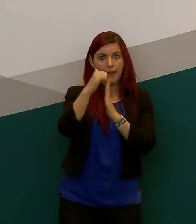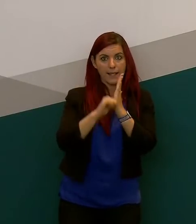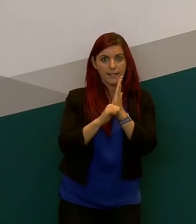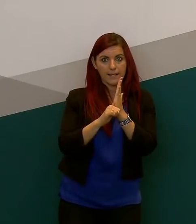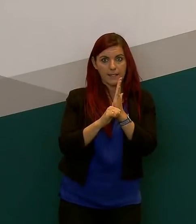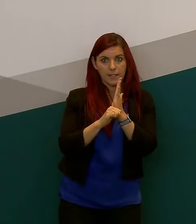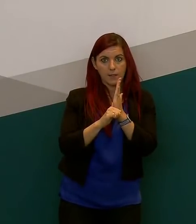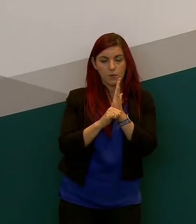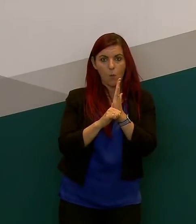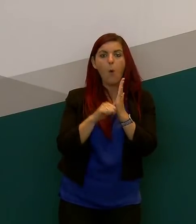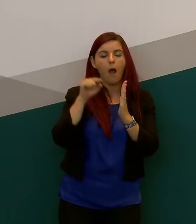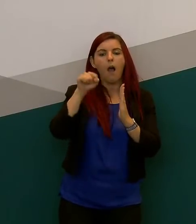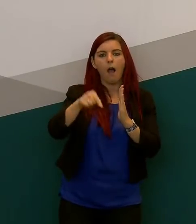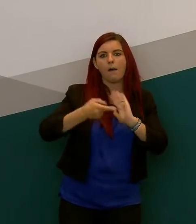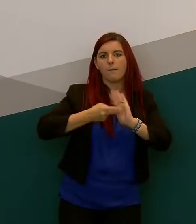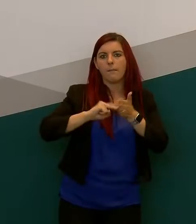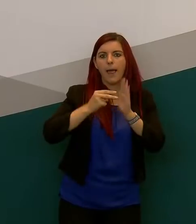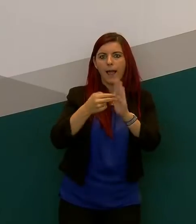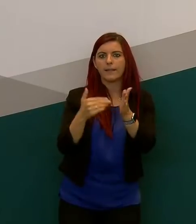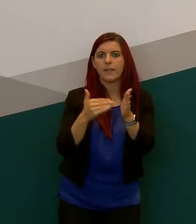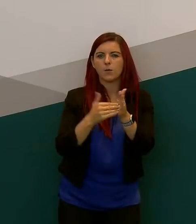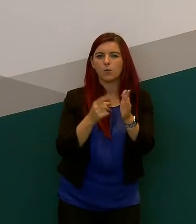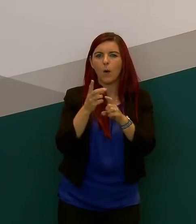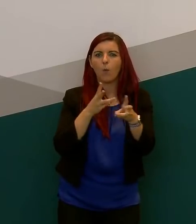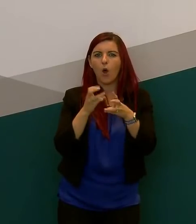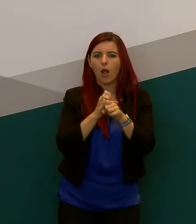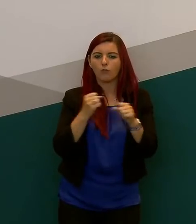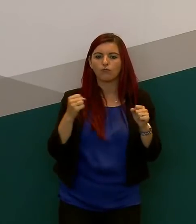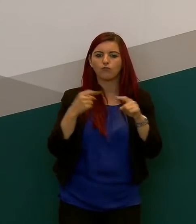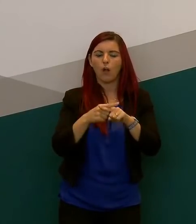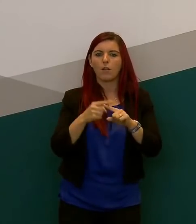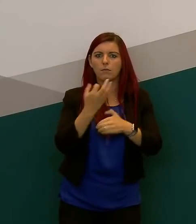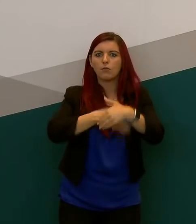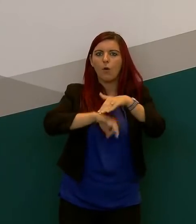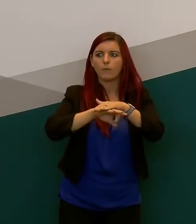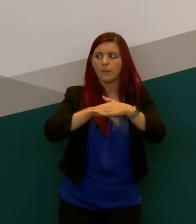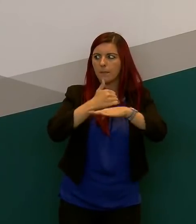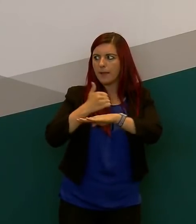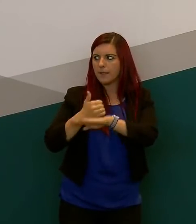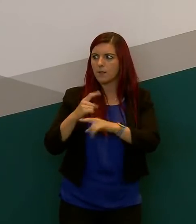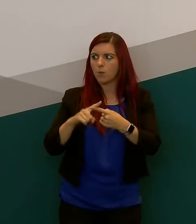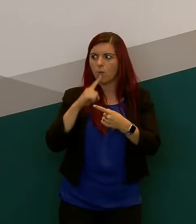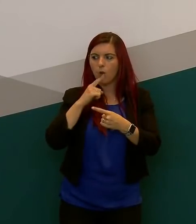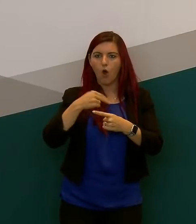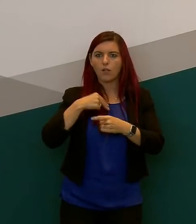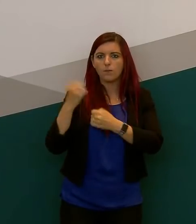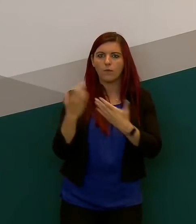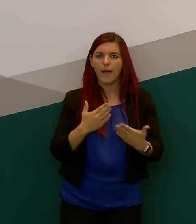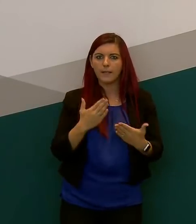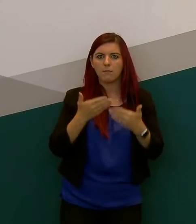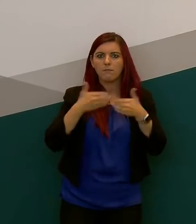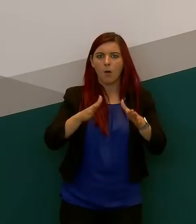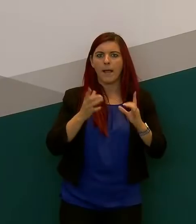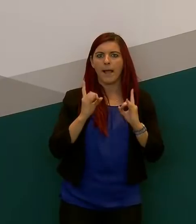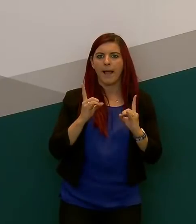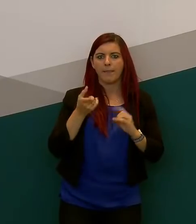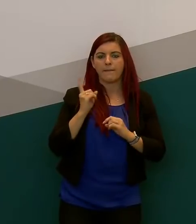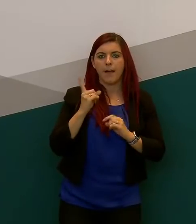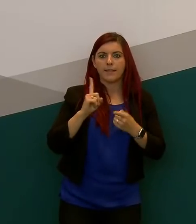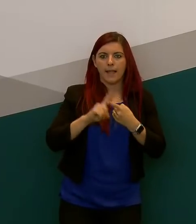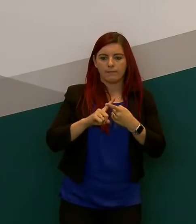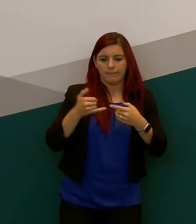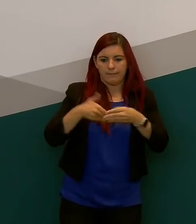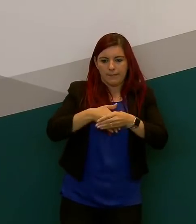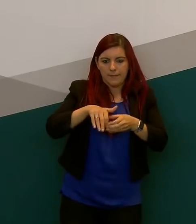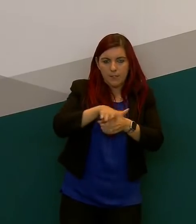intention, and we're doing work on a cross-government basis to support, by us providing the public health advice, any decisions that might be taken